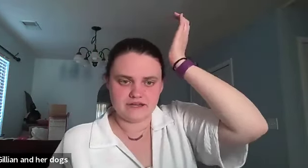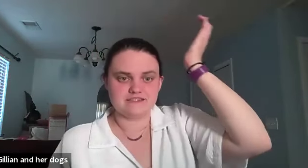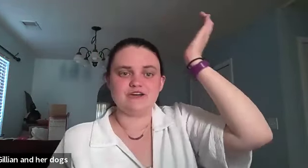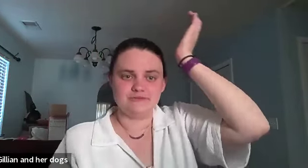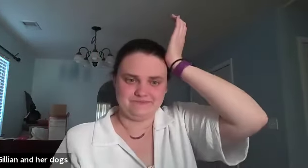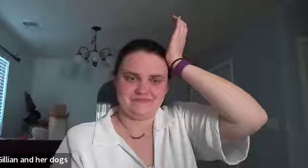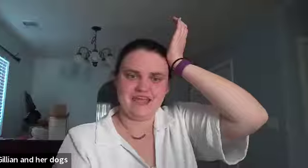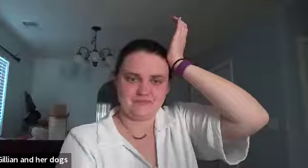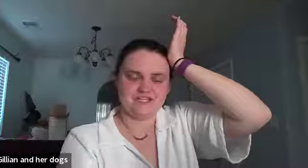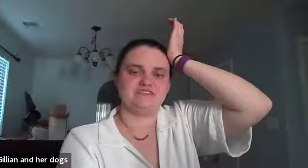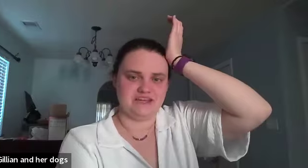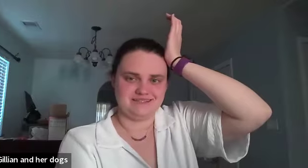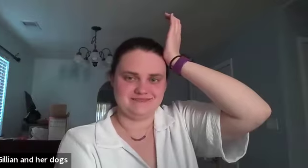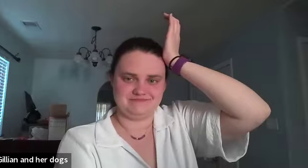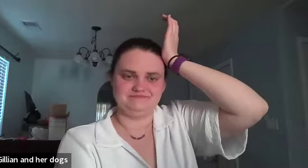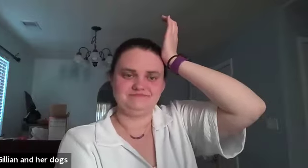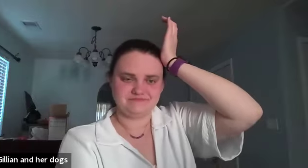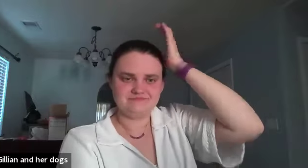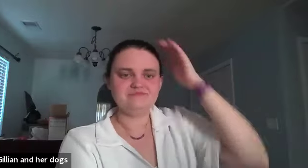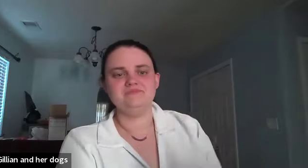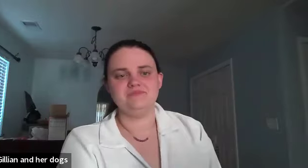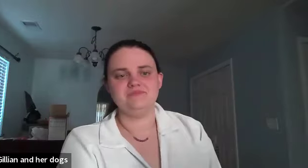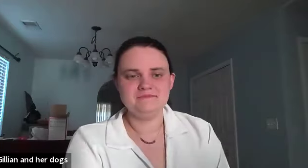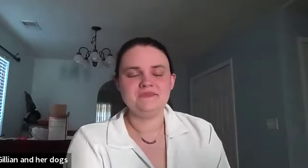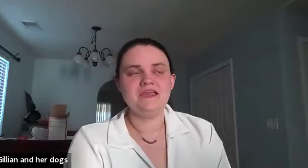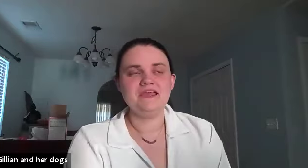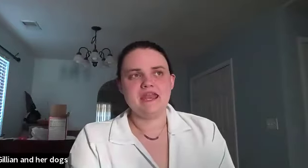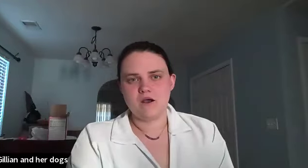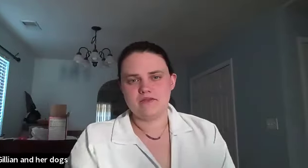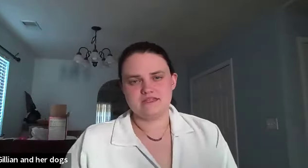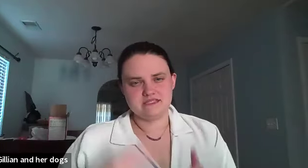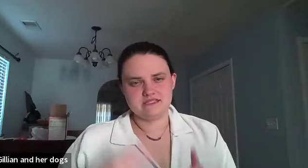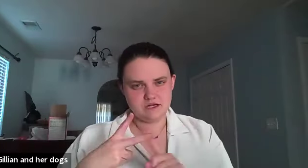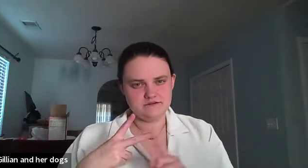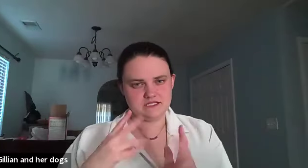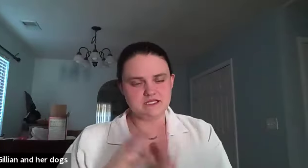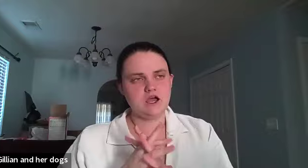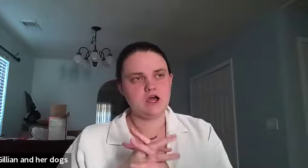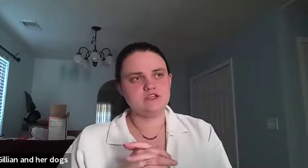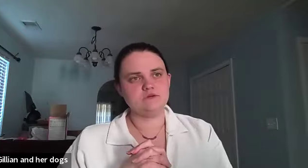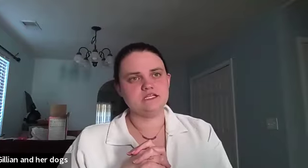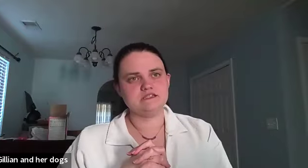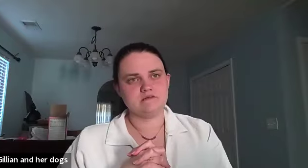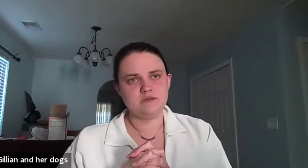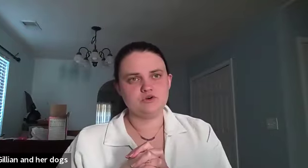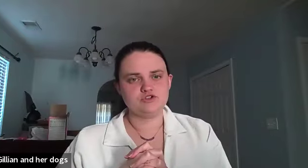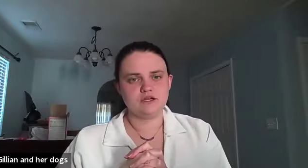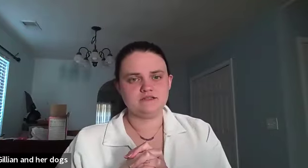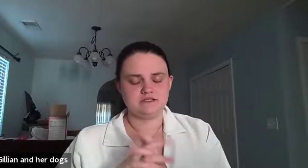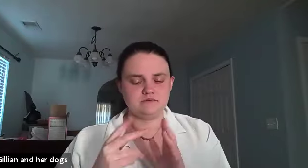lettuce. So cabbage, lettuce. Okay. Now, the second one I've seen is when some people are trying, not